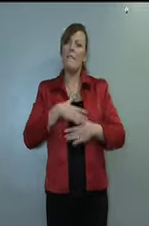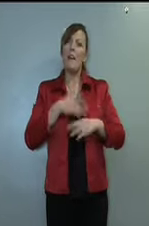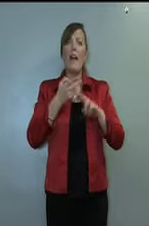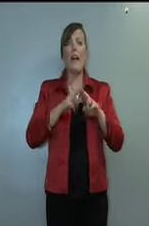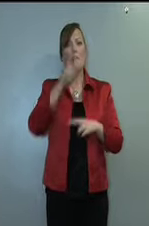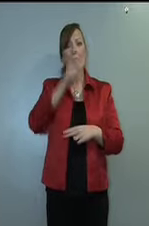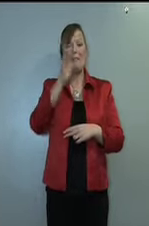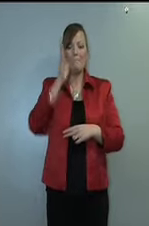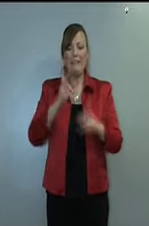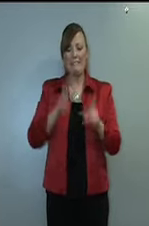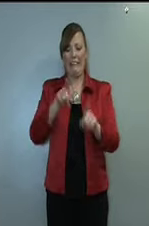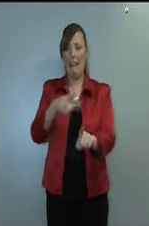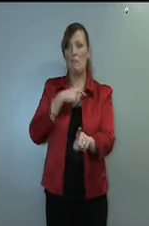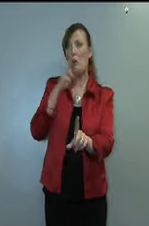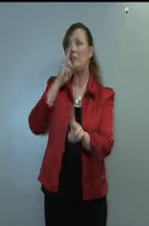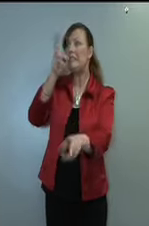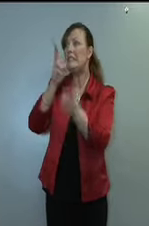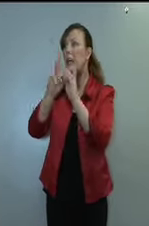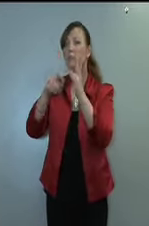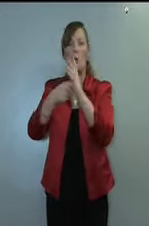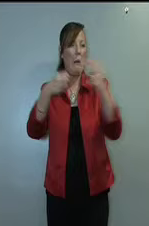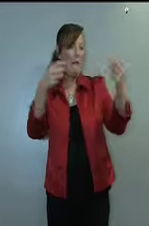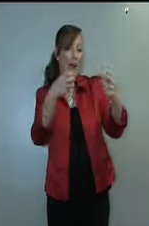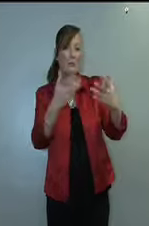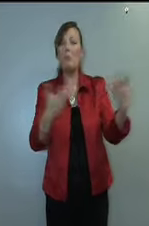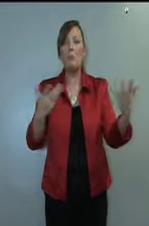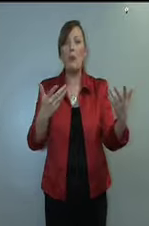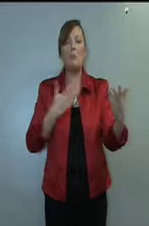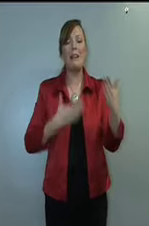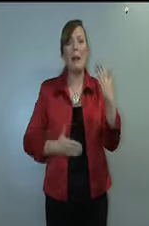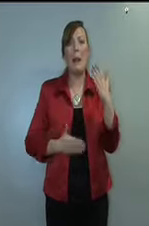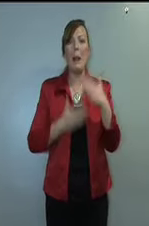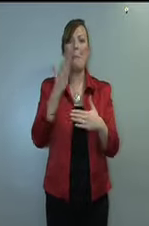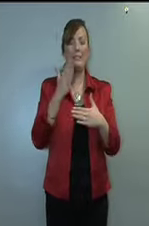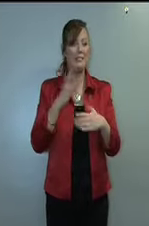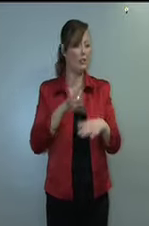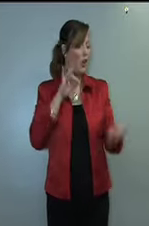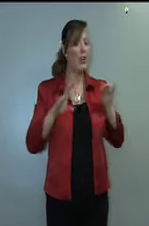It was felt that if a person needs to sit in a specific area of a venue to access a